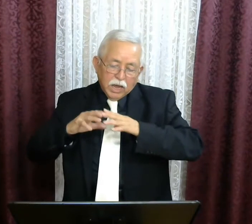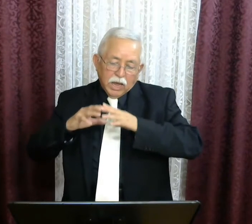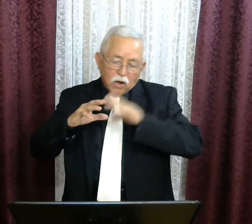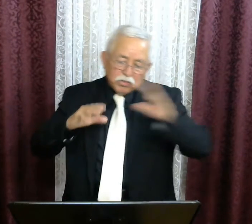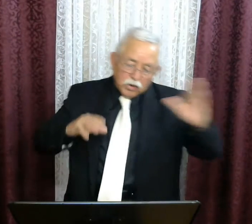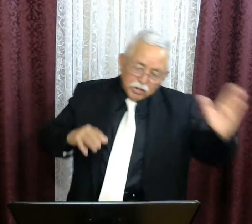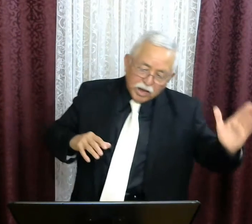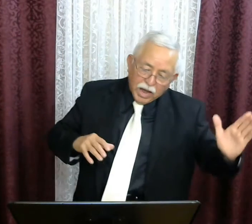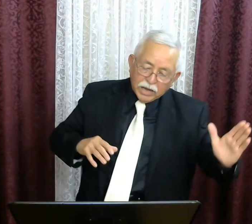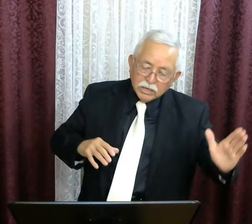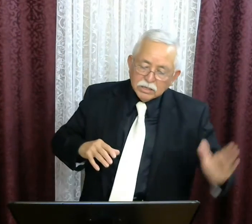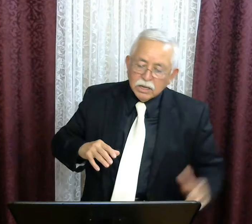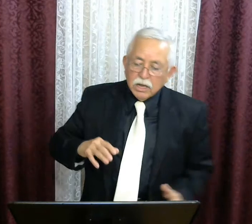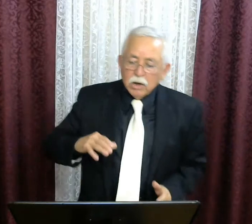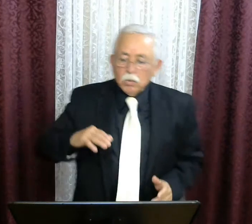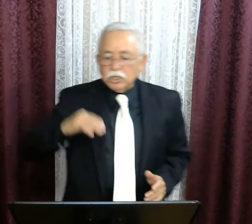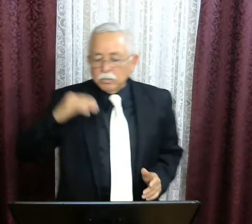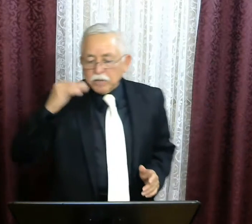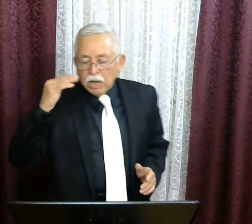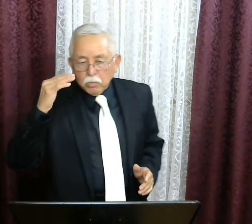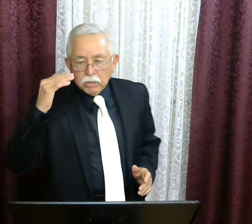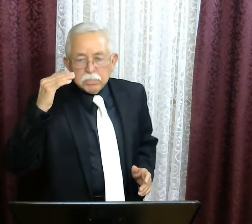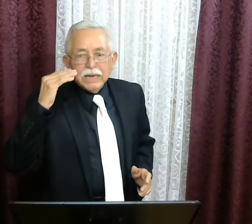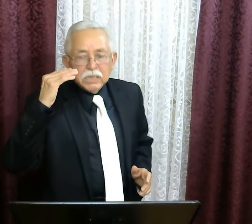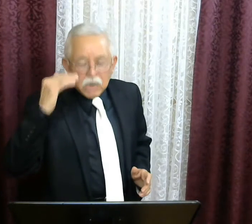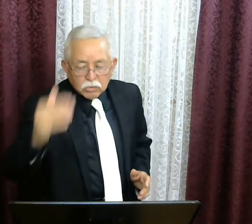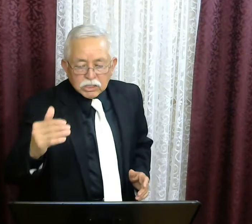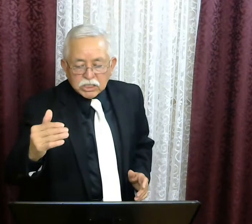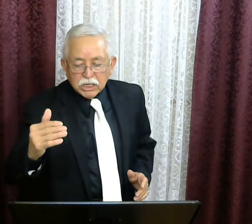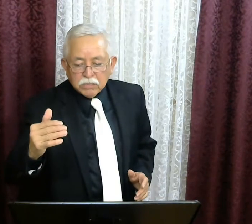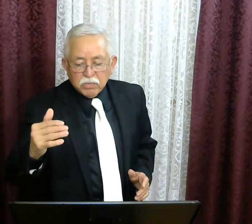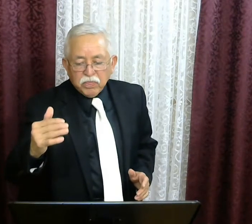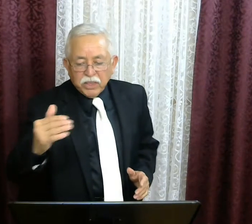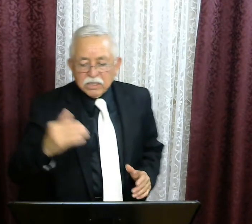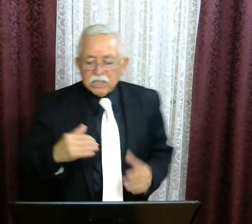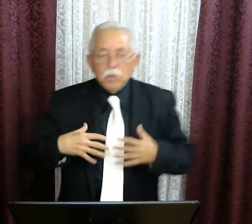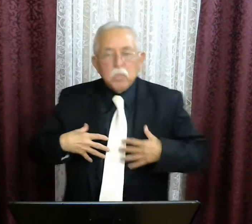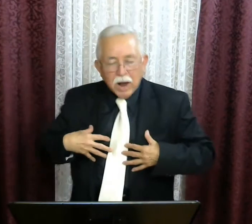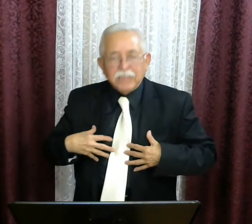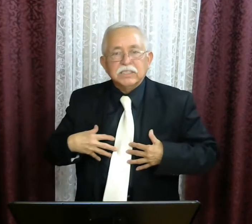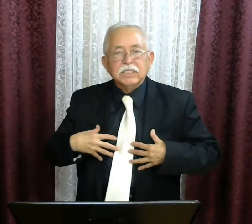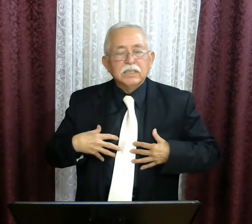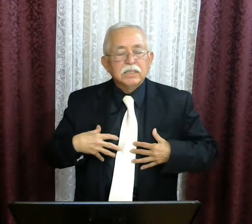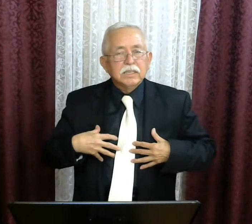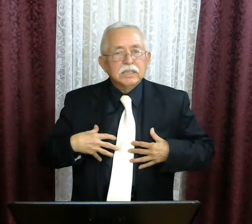on the other hand, we might not receive things that we want.